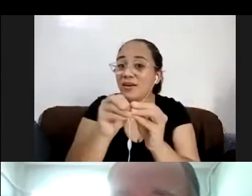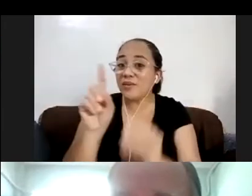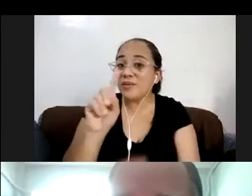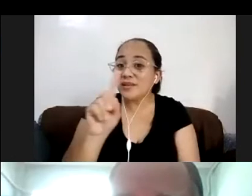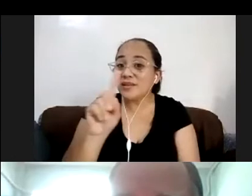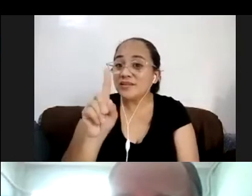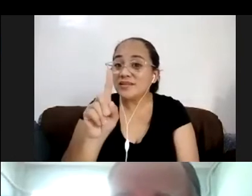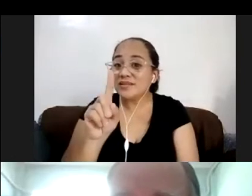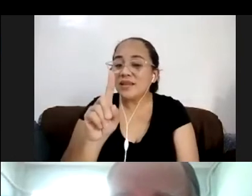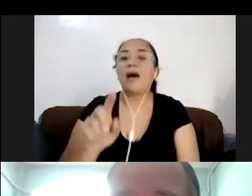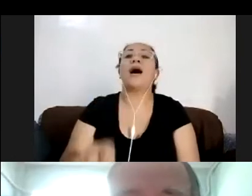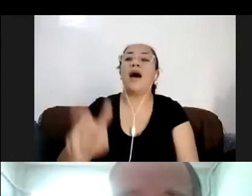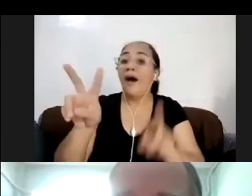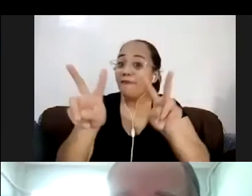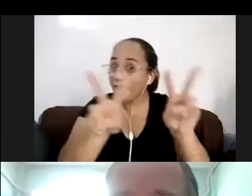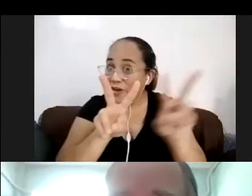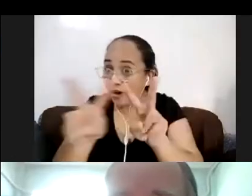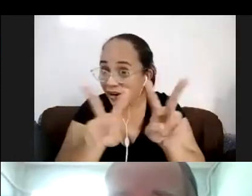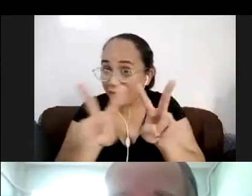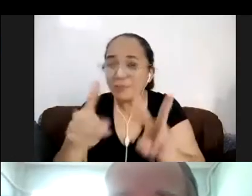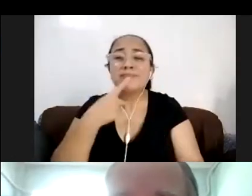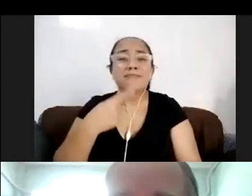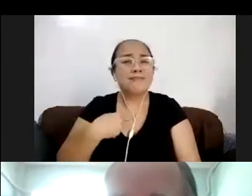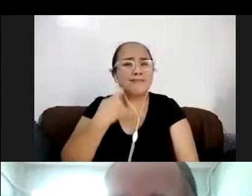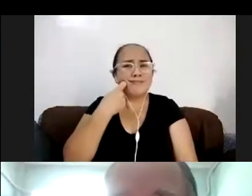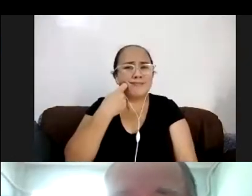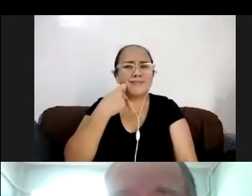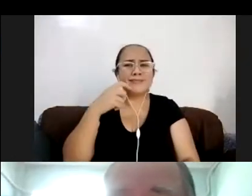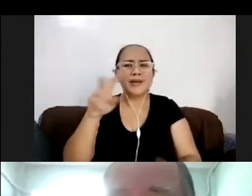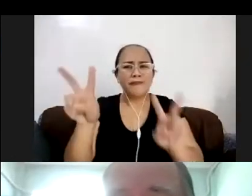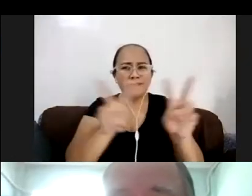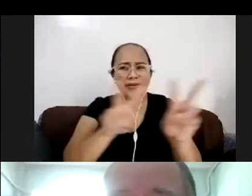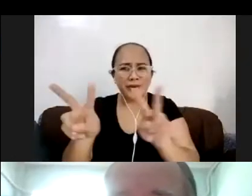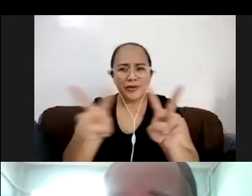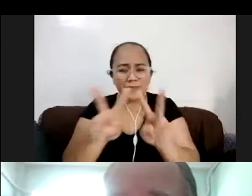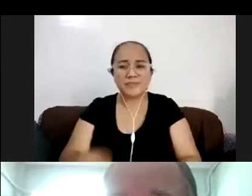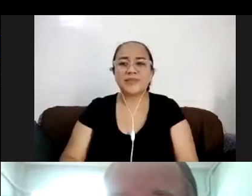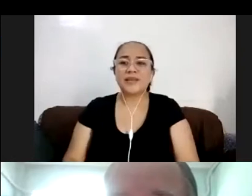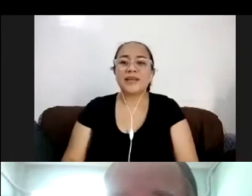It's a verb. You told me it's a verb. Therefore, it's a predicate.